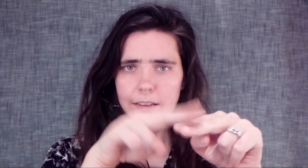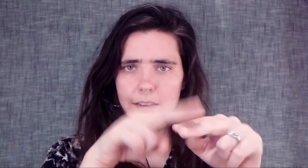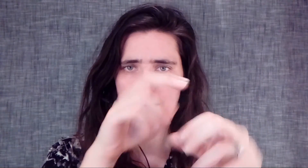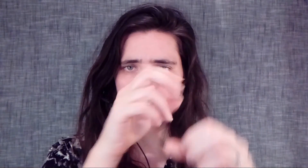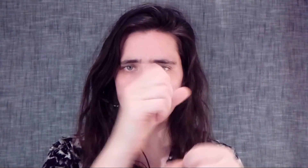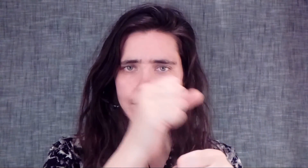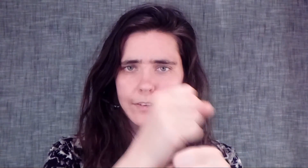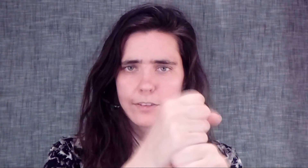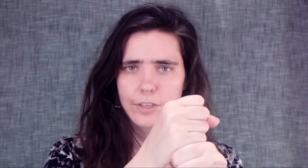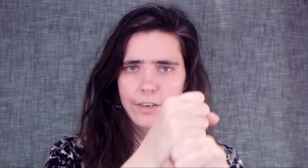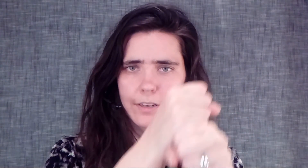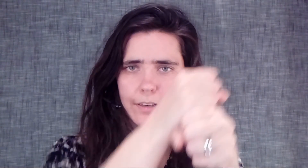F, G,